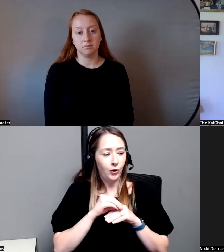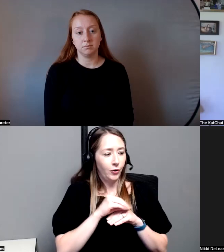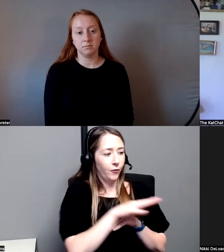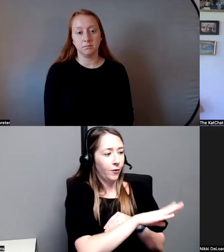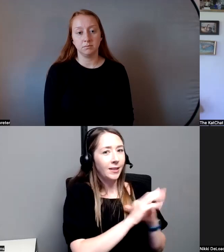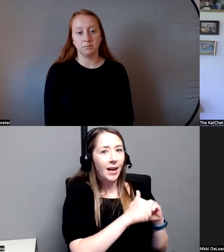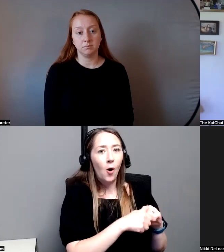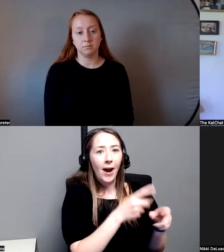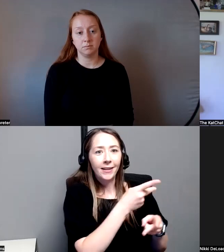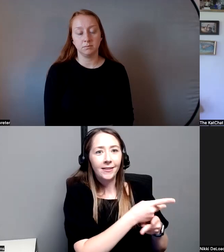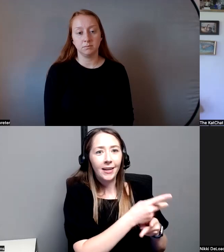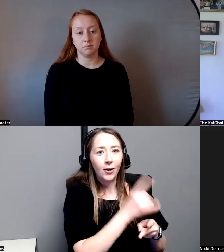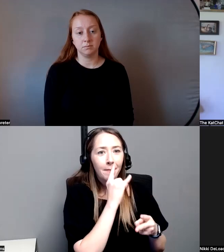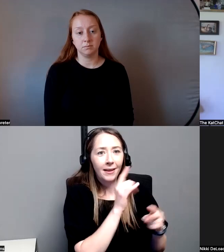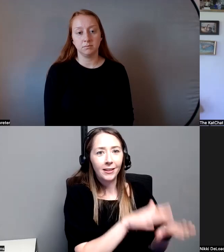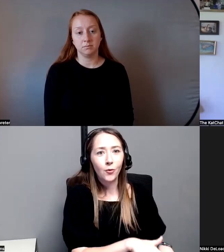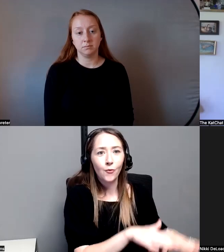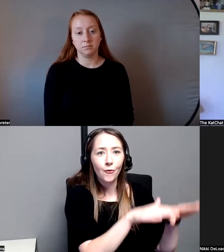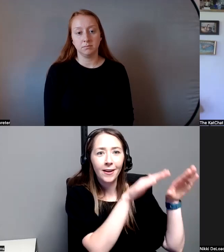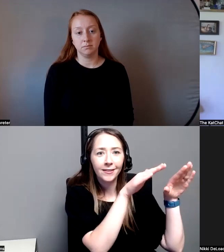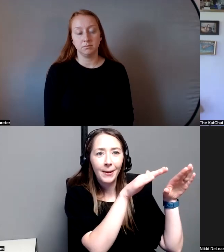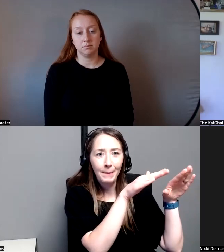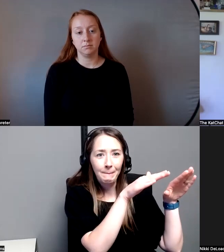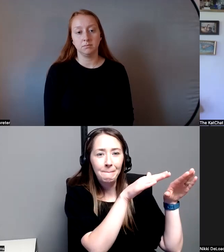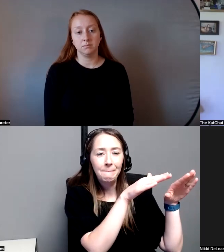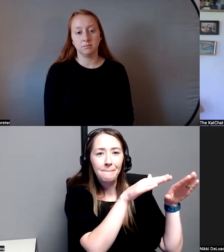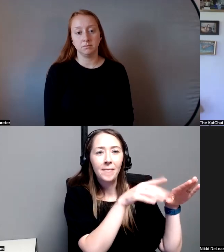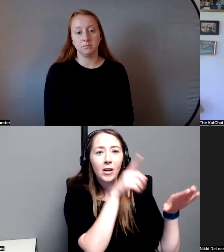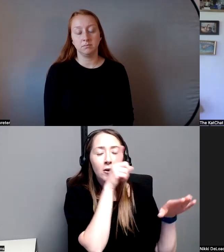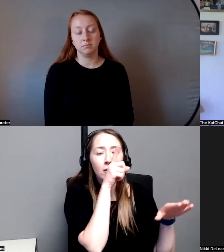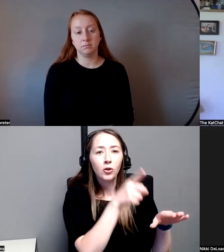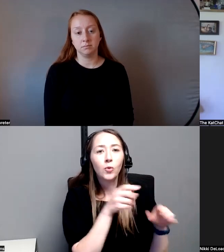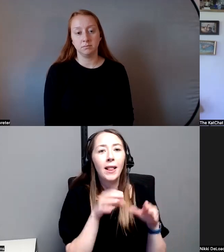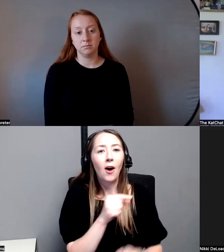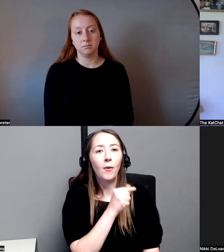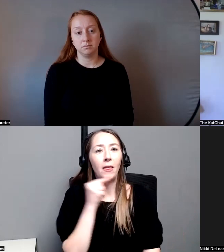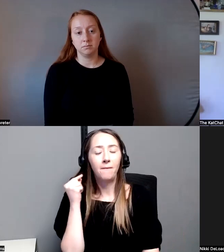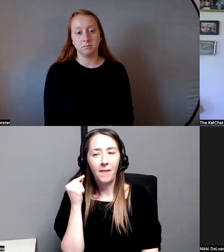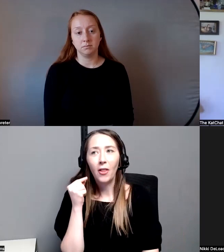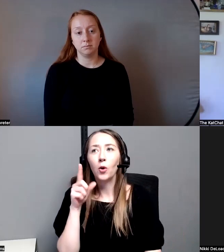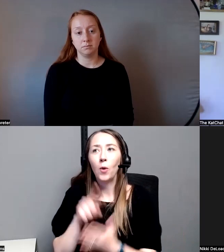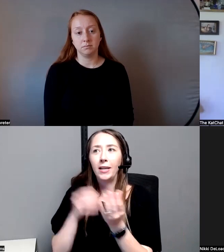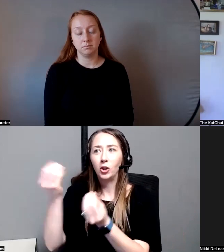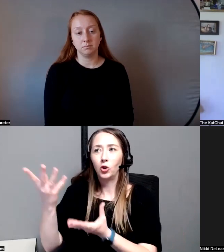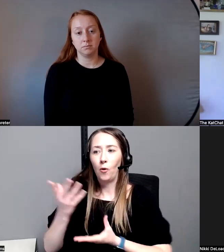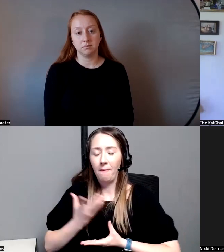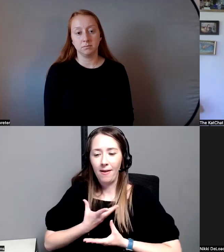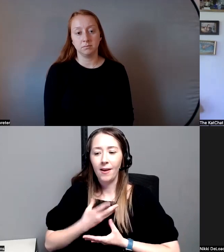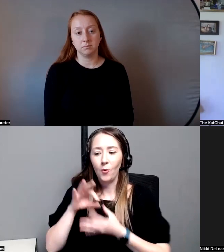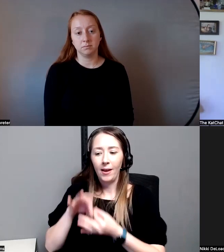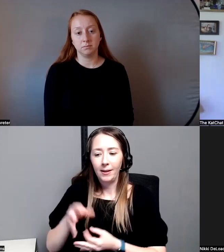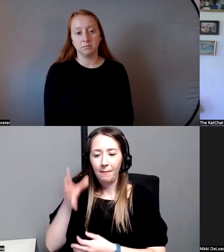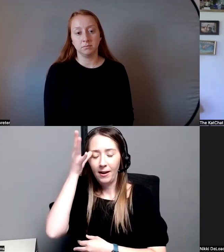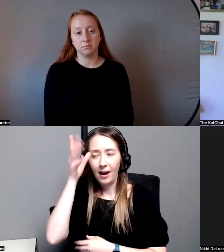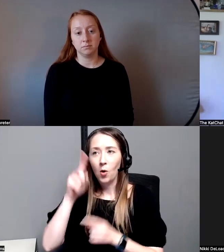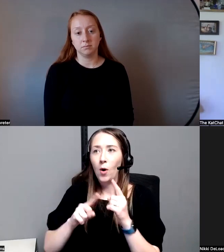I am with other people. So really allowing, Father Mike Mannion's words of it's the legacy that they leave inside of